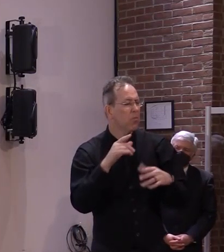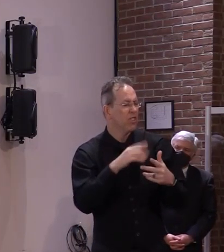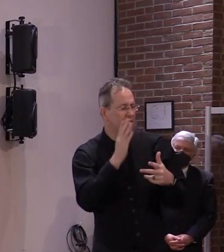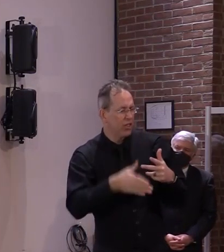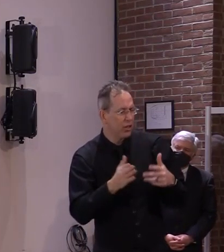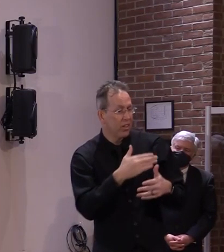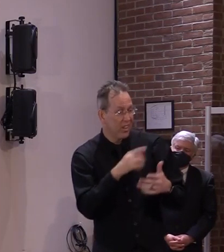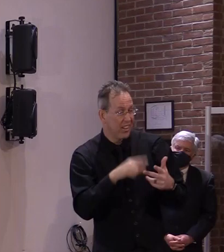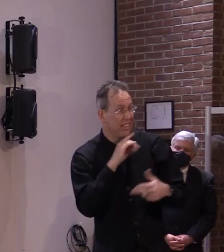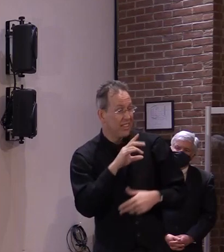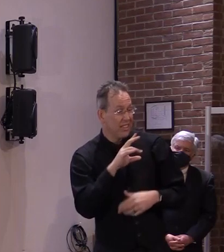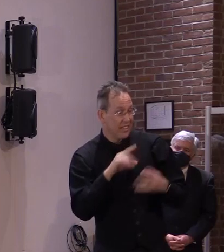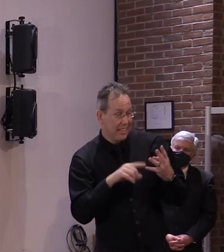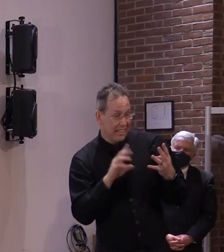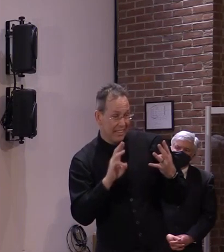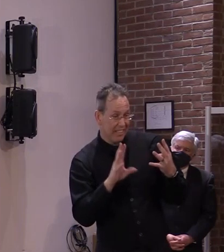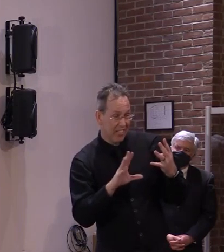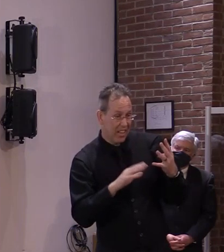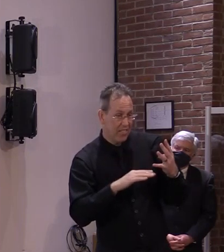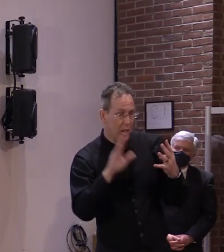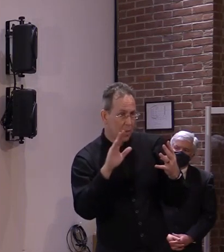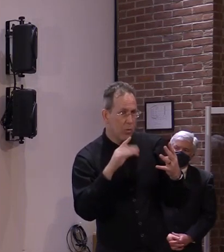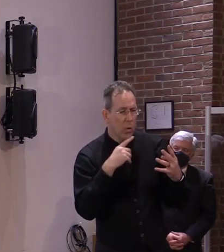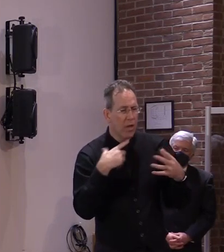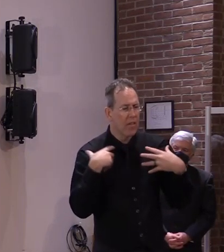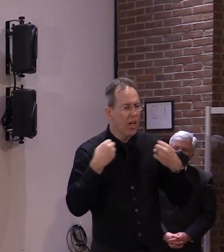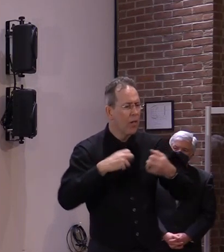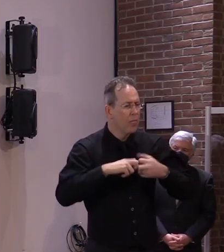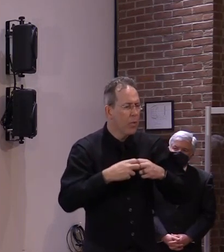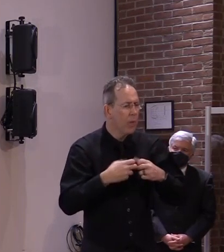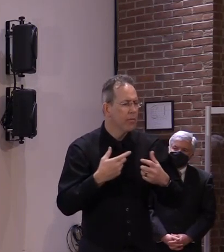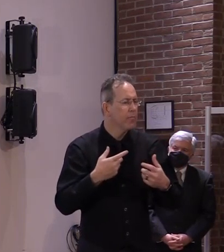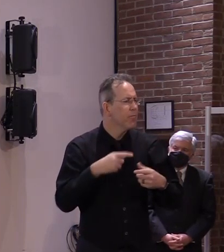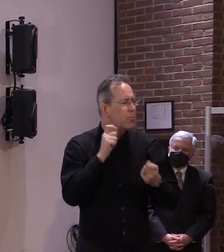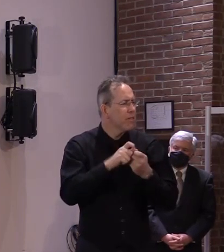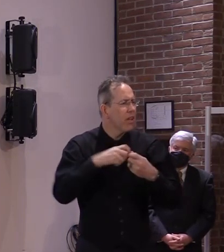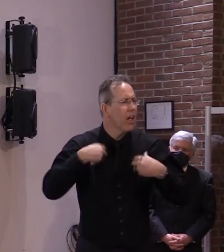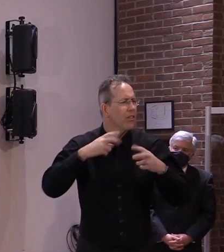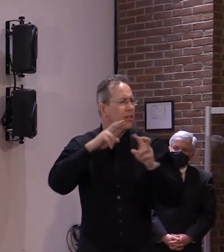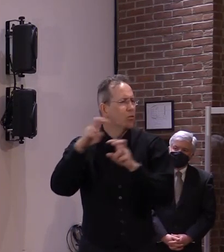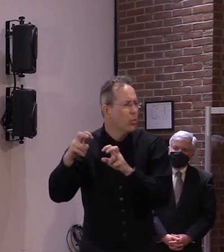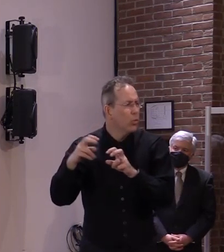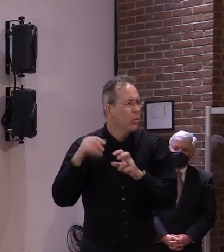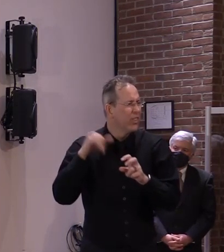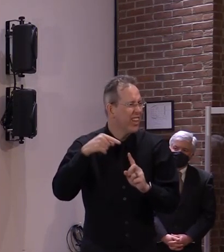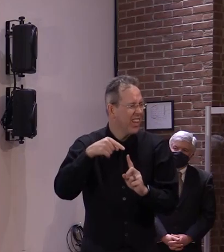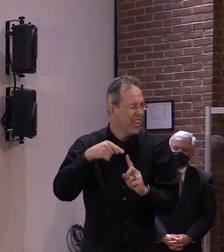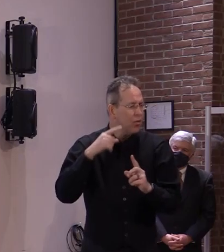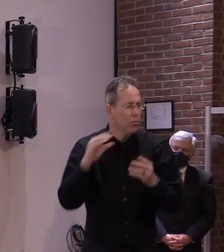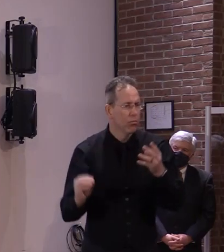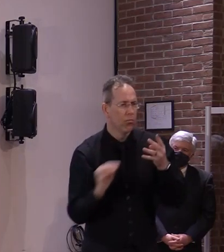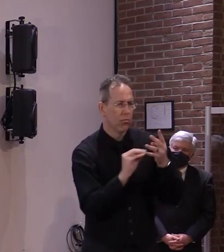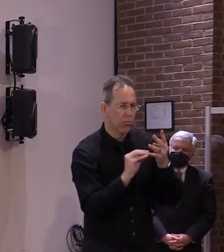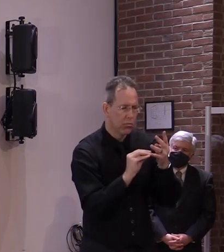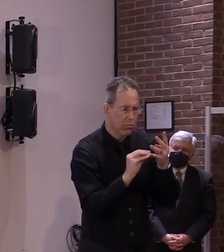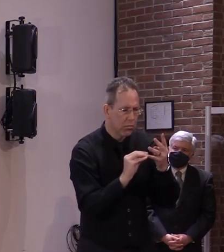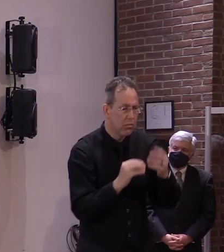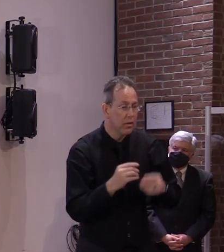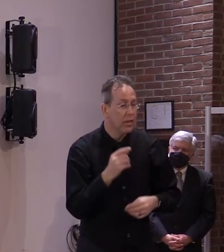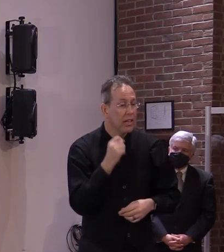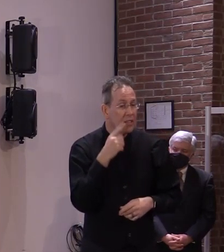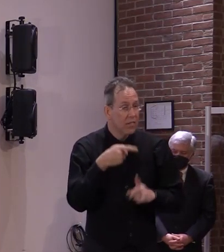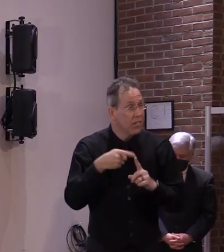which is those with certain health conditions that put them at greater risk if they contract COVID-19. As you know, the